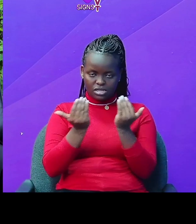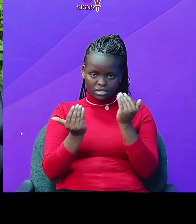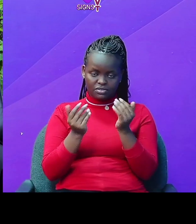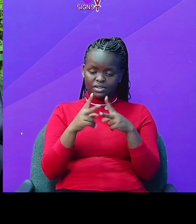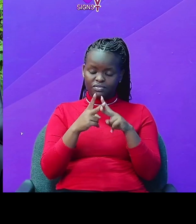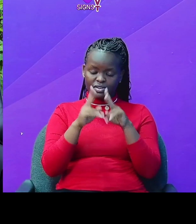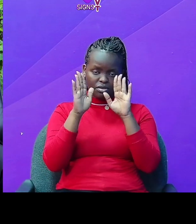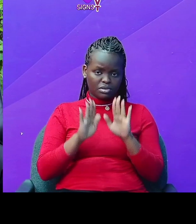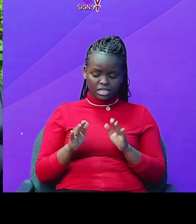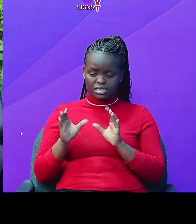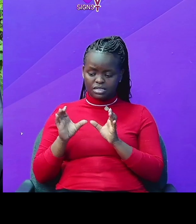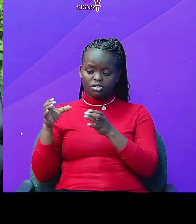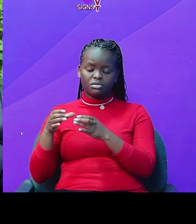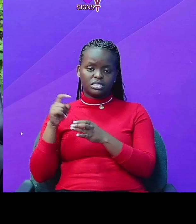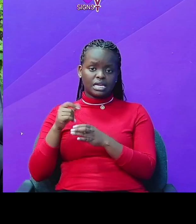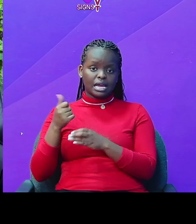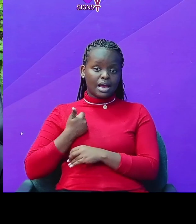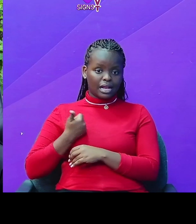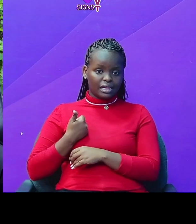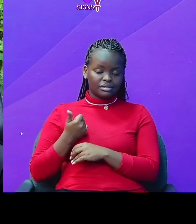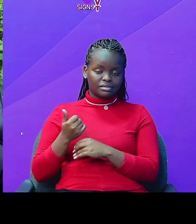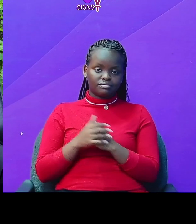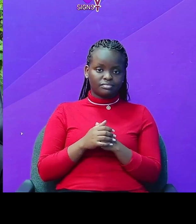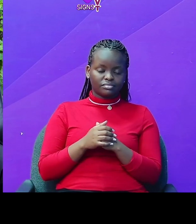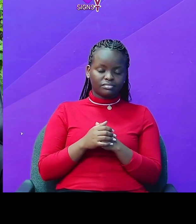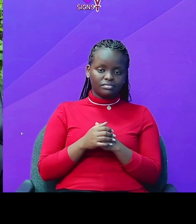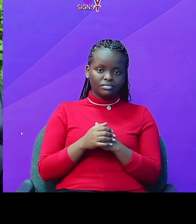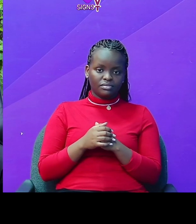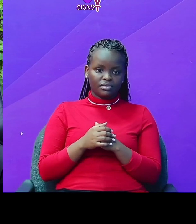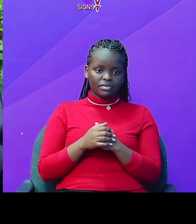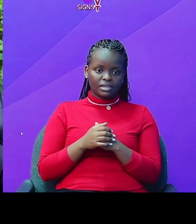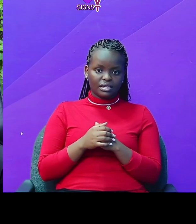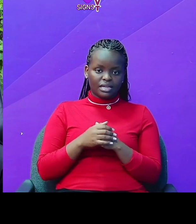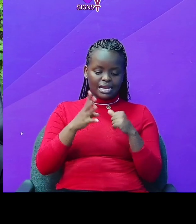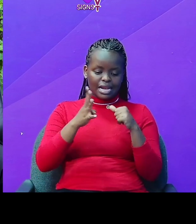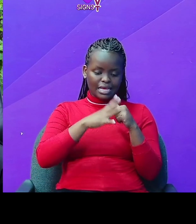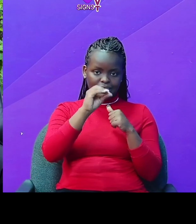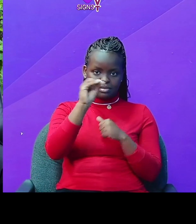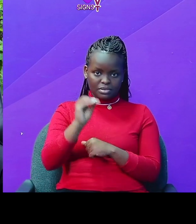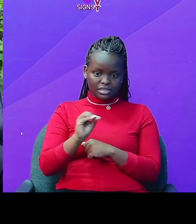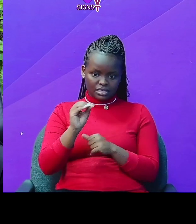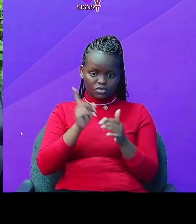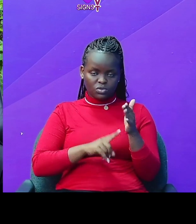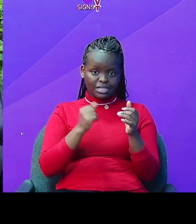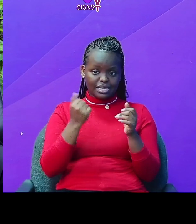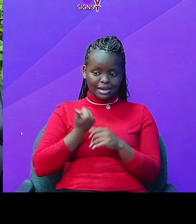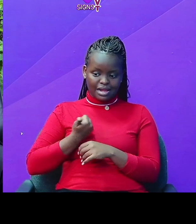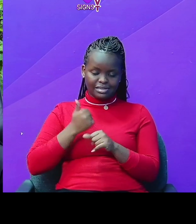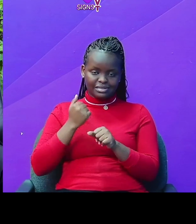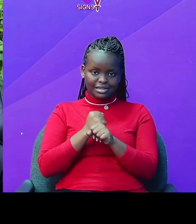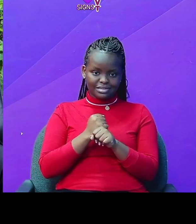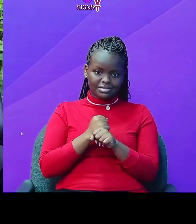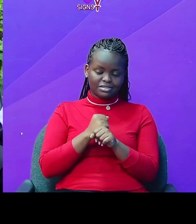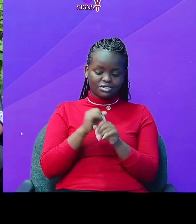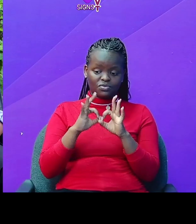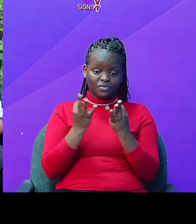because you find like a girl usually sacrifices a lot in her family. You'll find like 90% of what the girl does, it goes to her